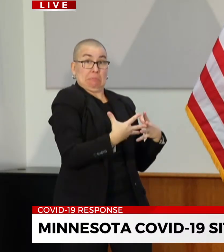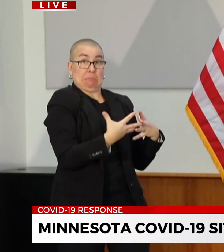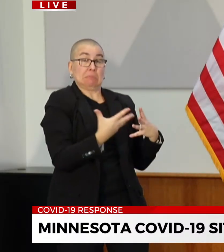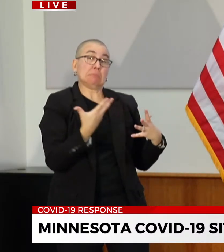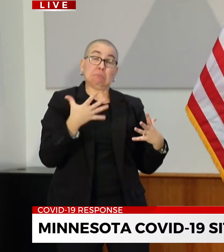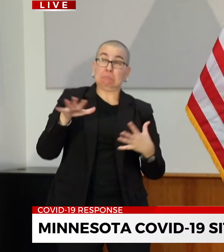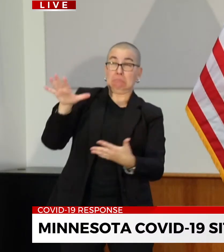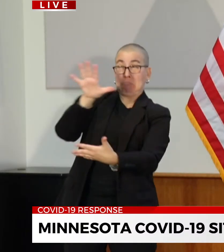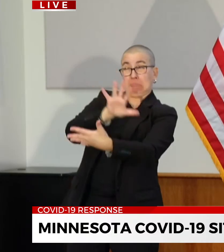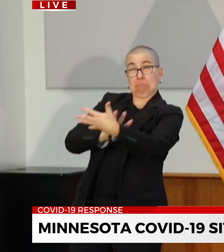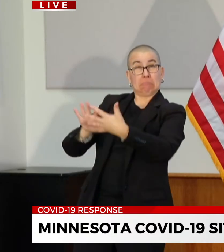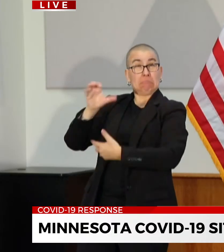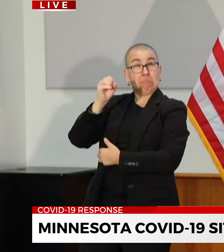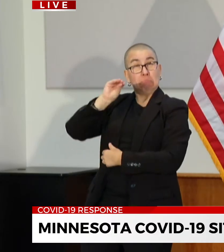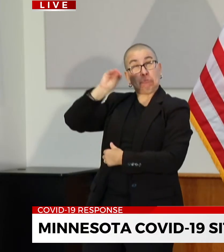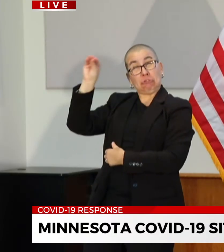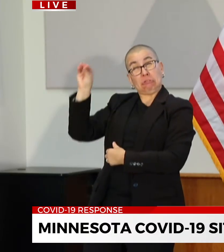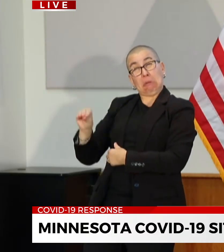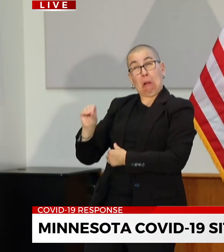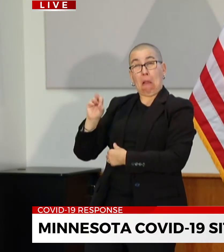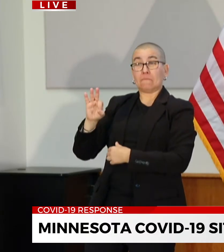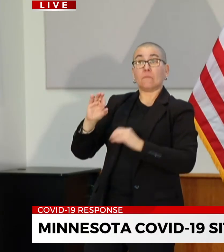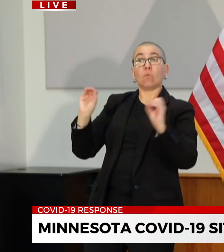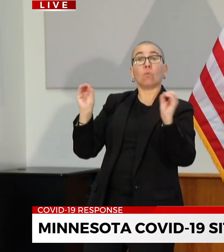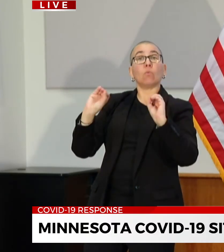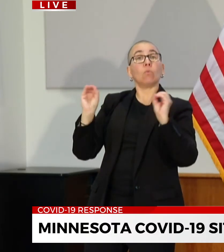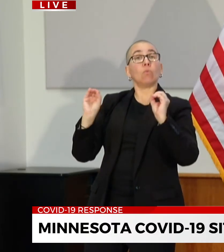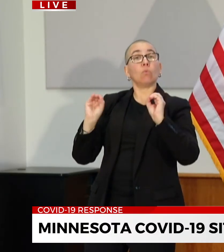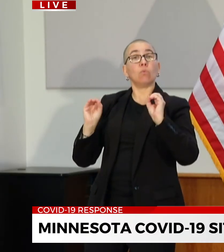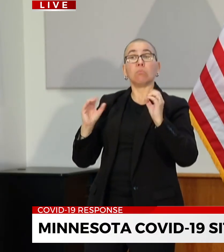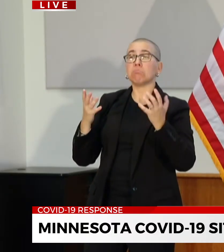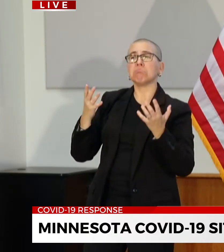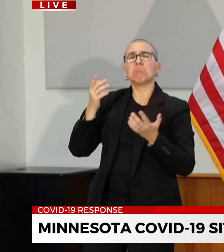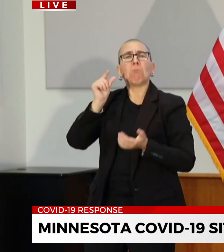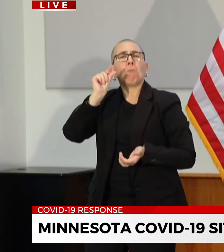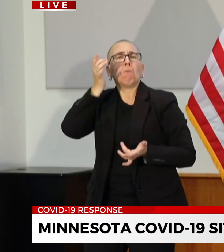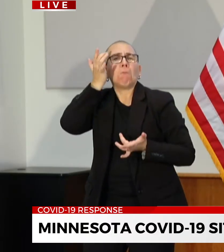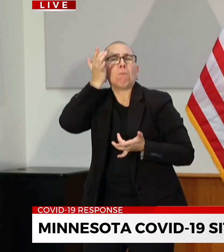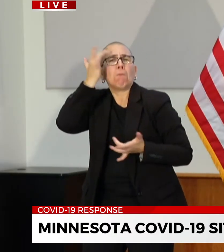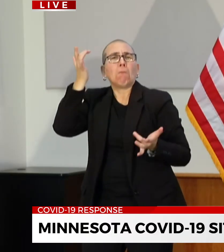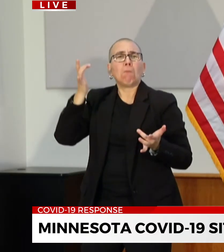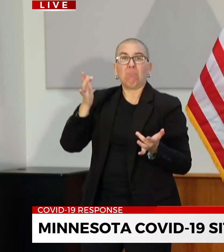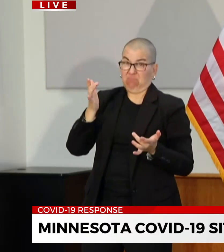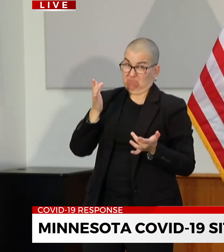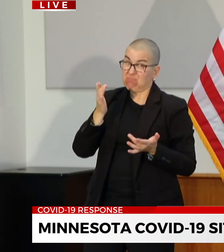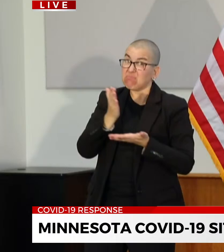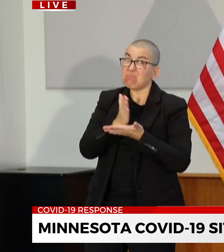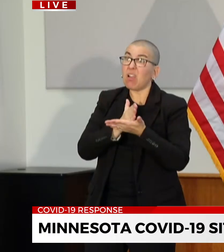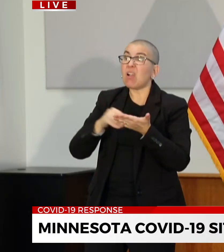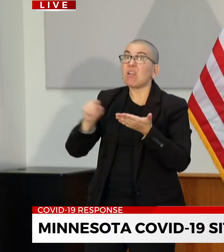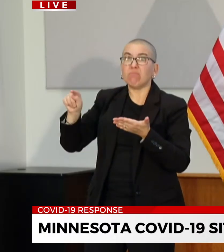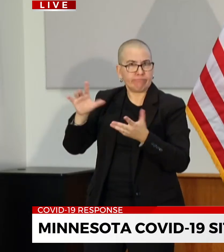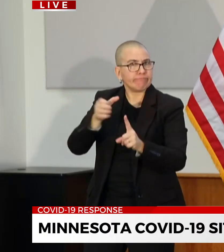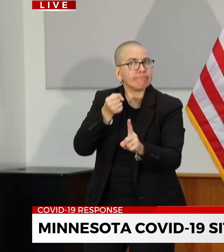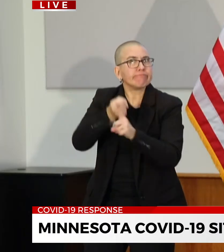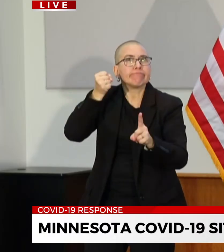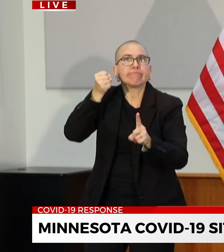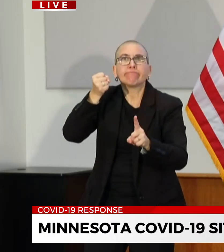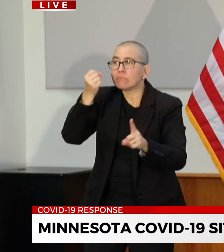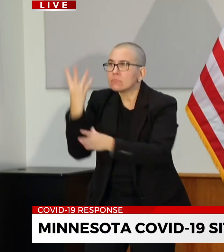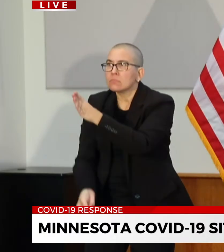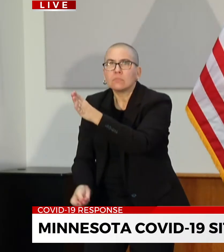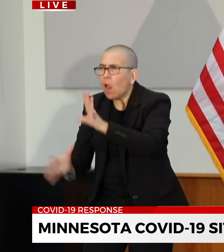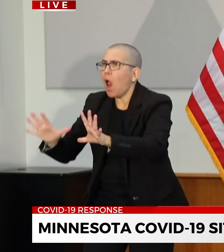obviously, powerfully, sadly, exceptions to those statistics as well. And it's certainly important to